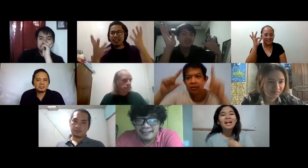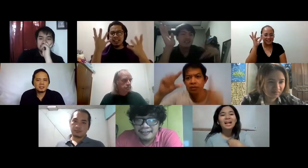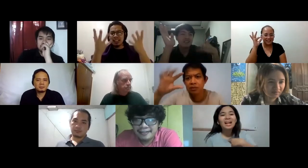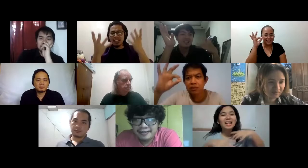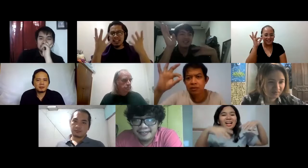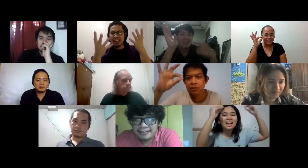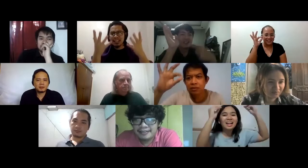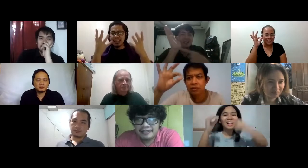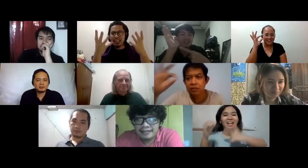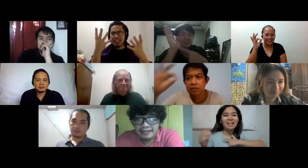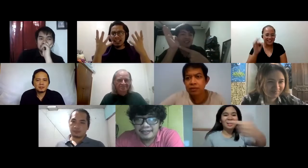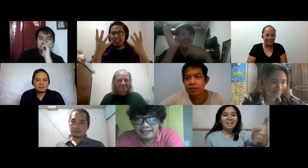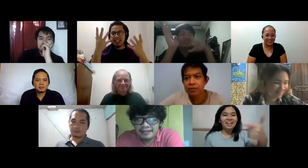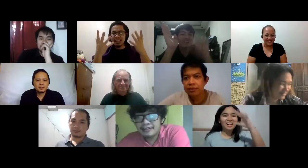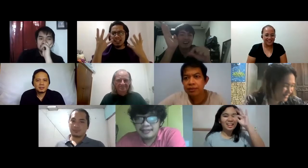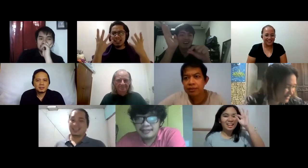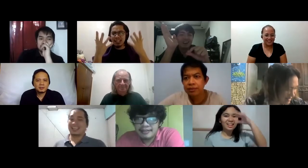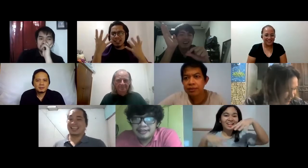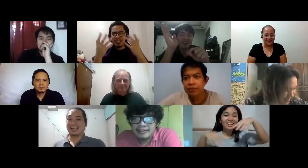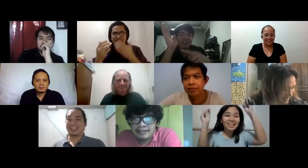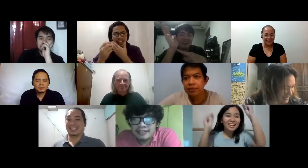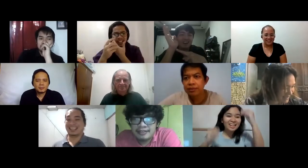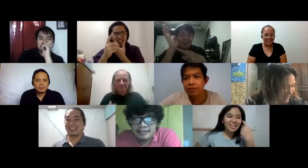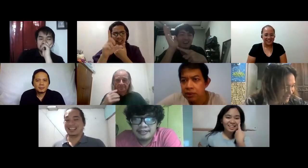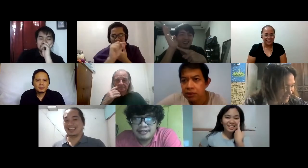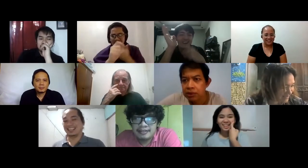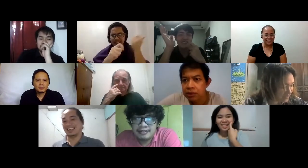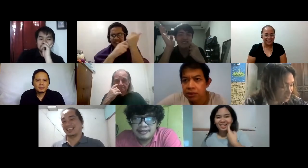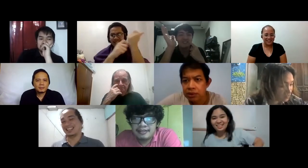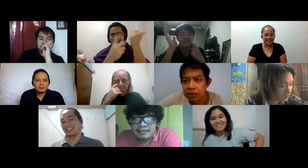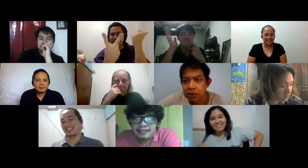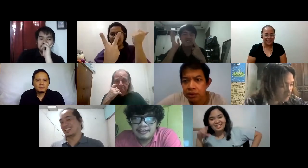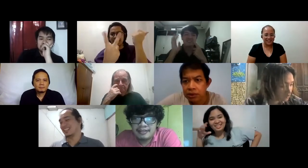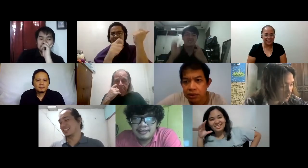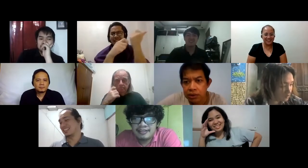brownout. Shaq saying brownout. She just got browned out.